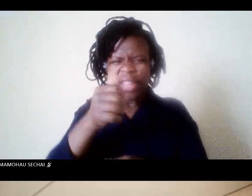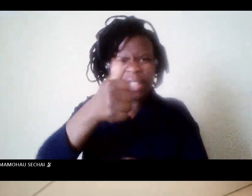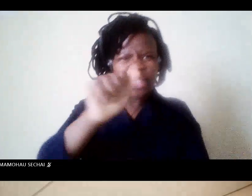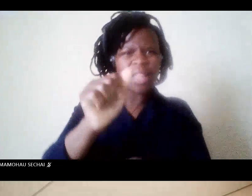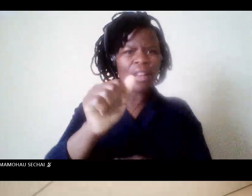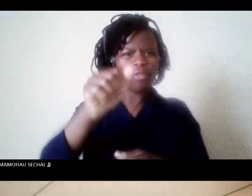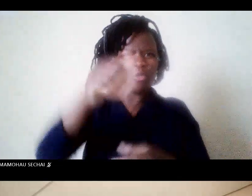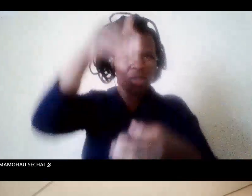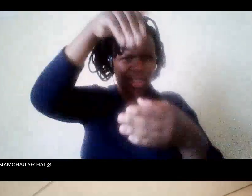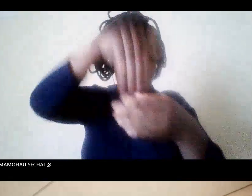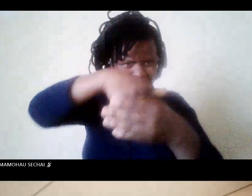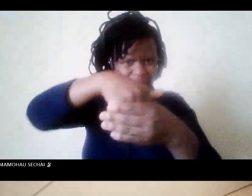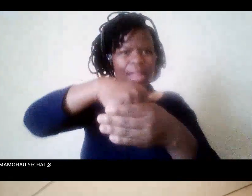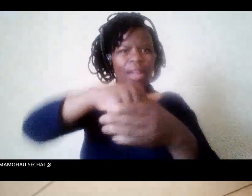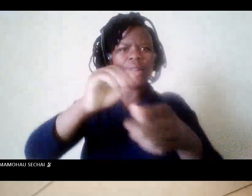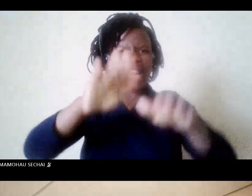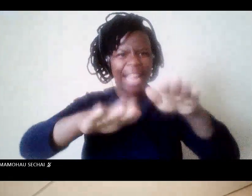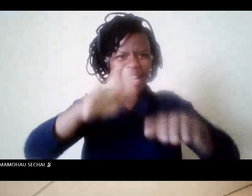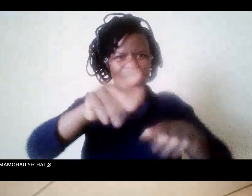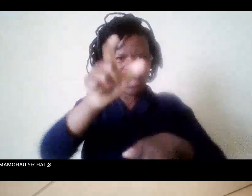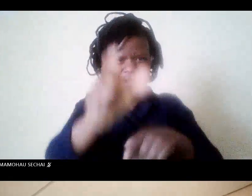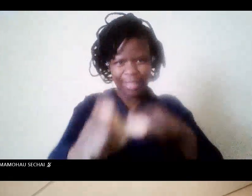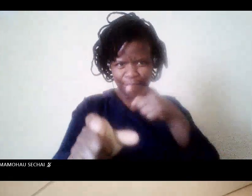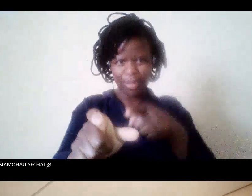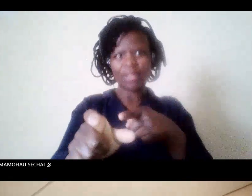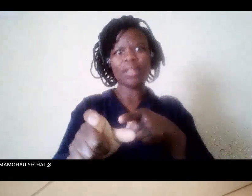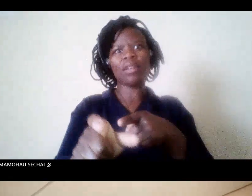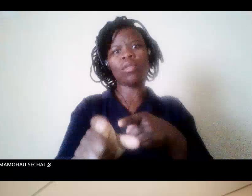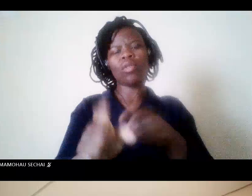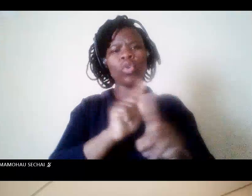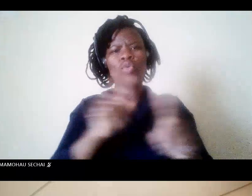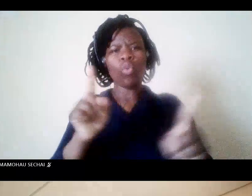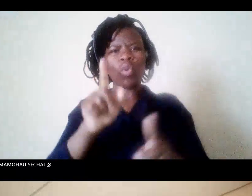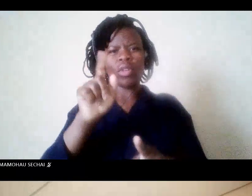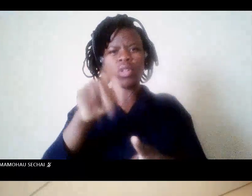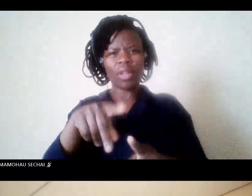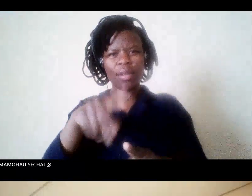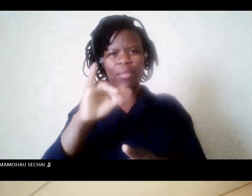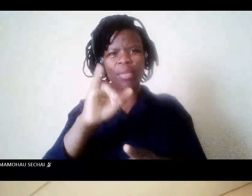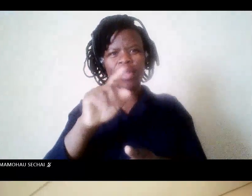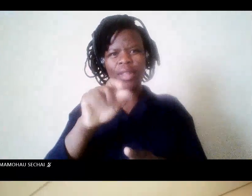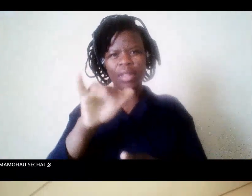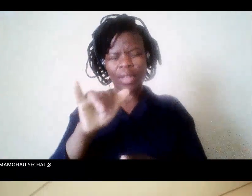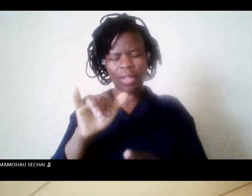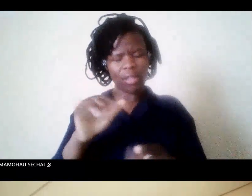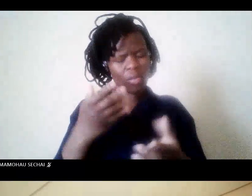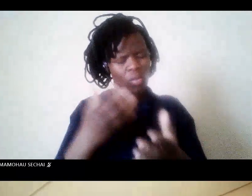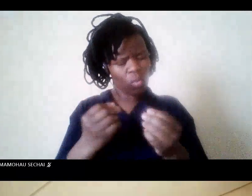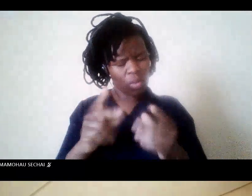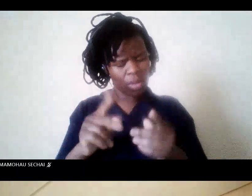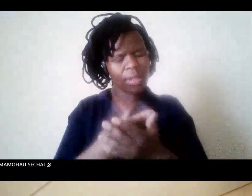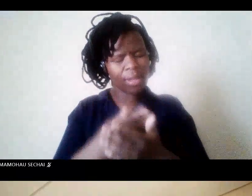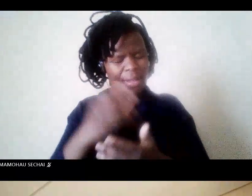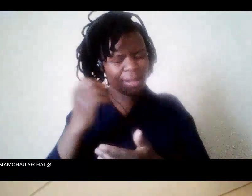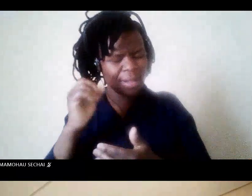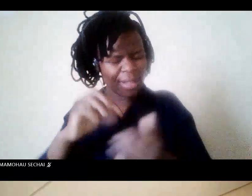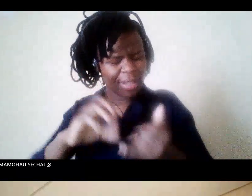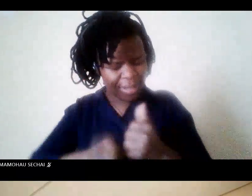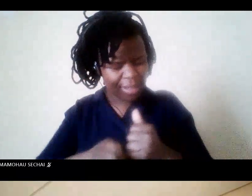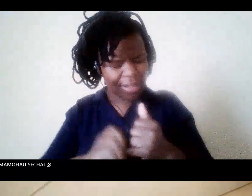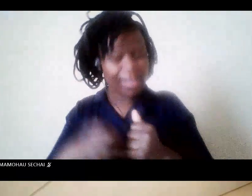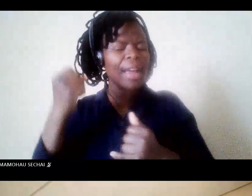yourself in the shoes of somebody, but you can attempt to try and understand how they're experiencing, what they're experiencing. And once you start